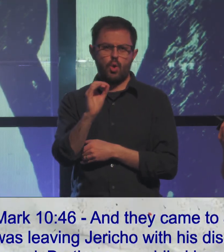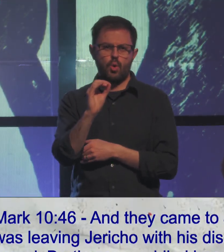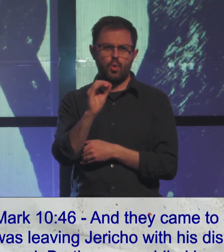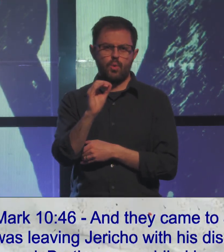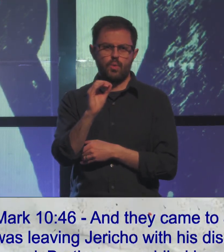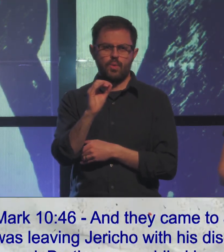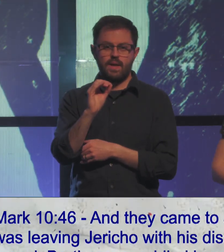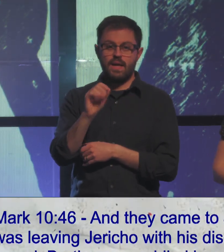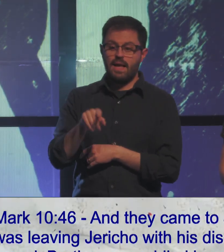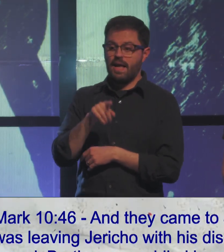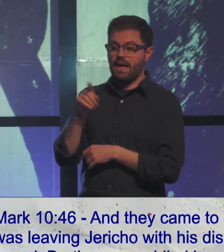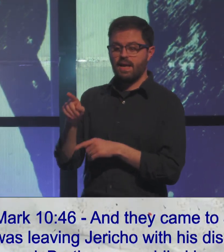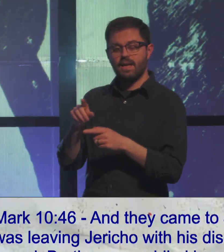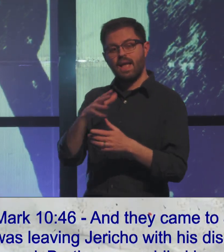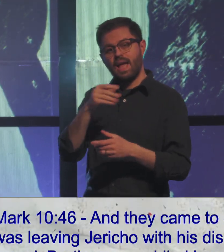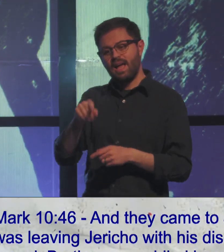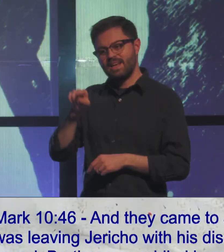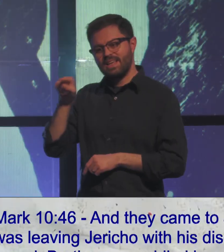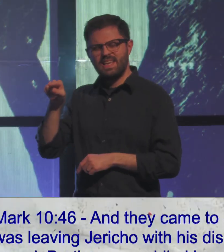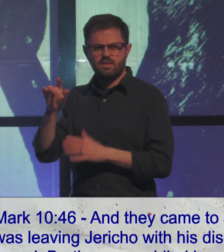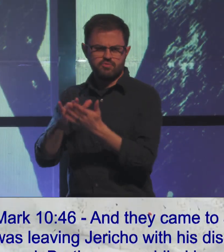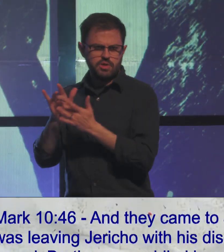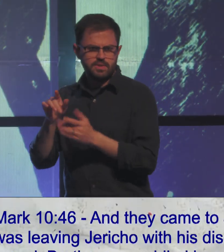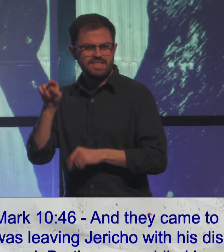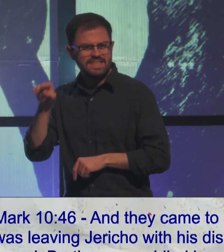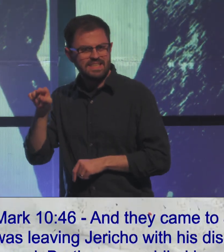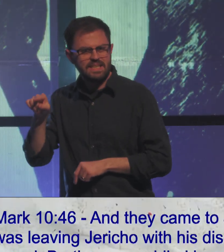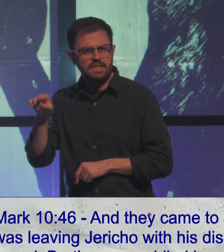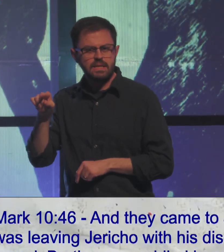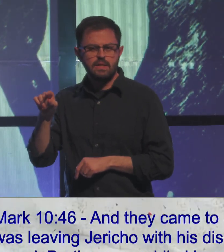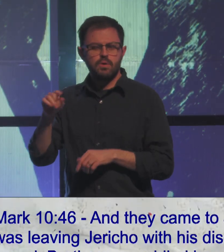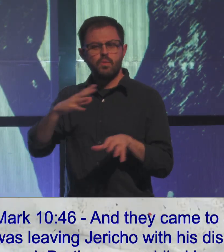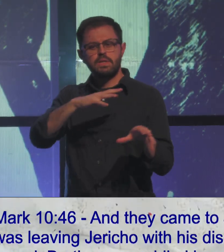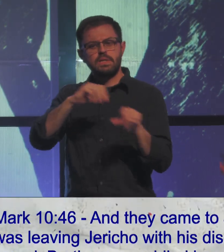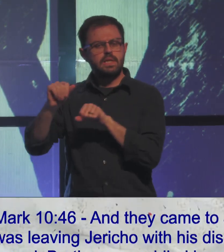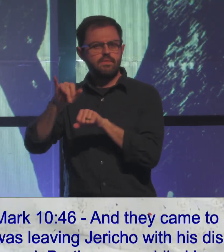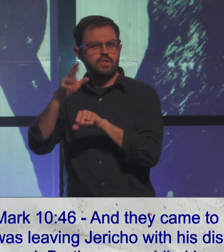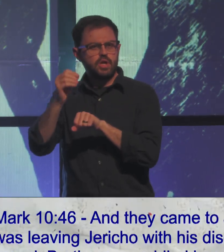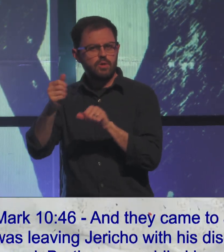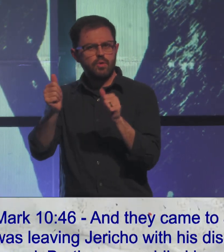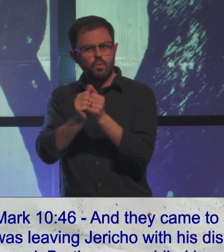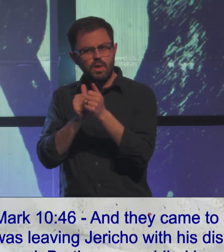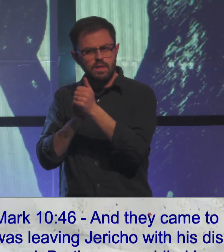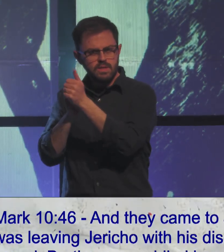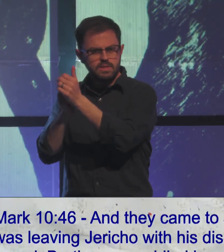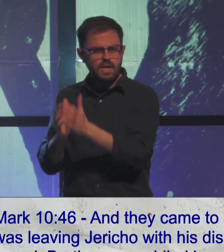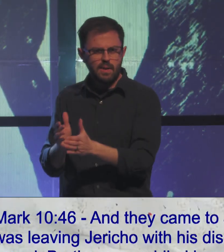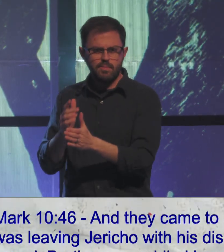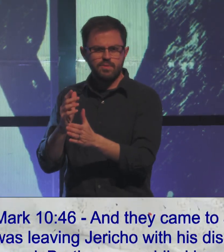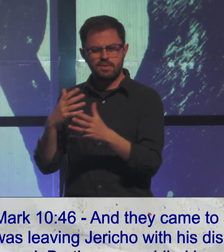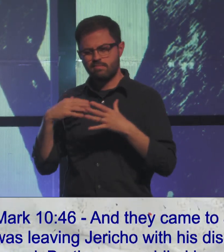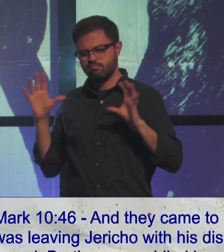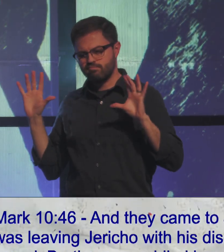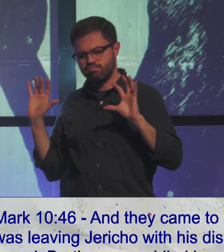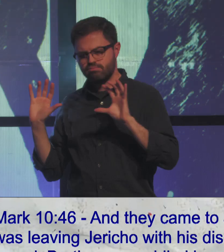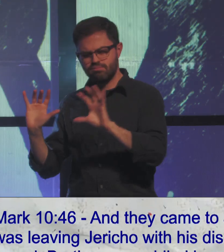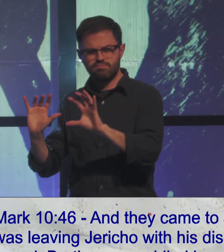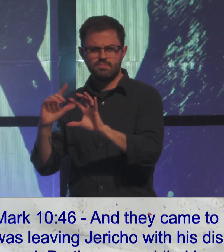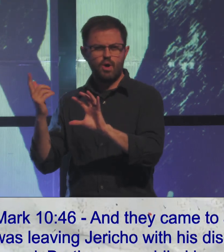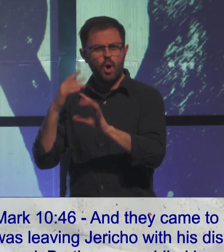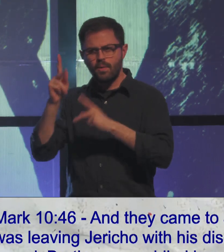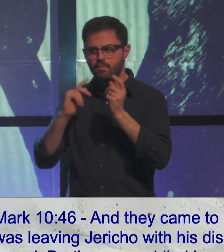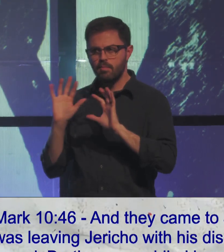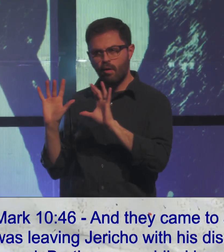he, being Jesus, was leaving Jericho with his disciples and a great crowd," he always had a following, jealous of